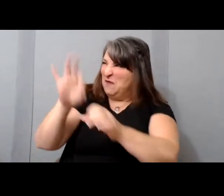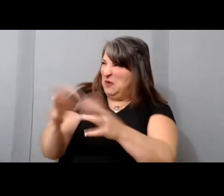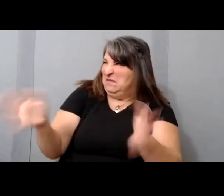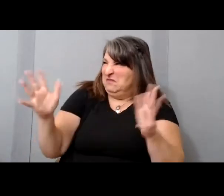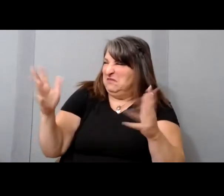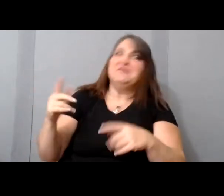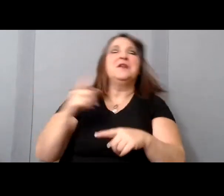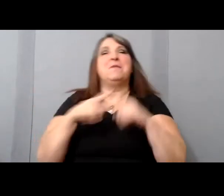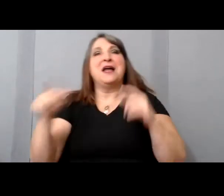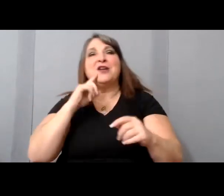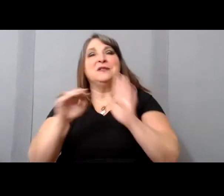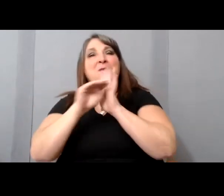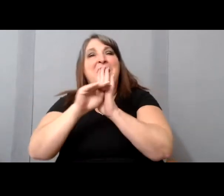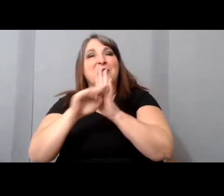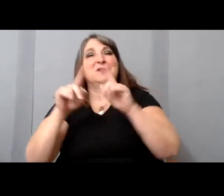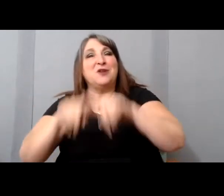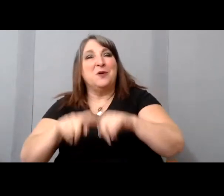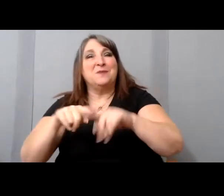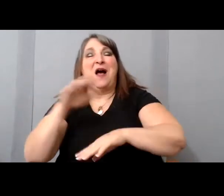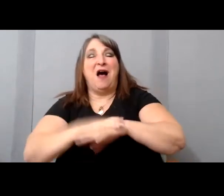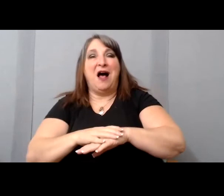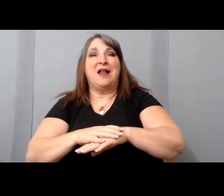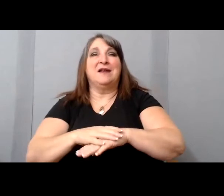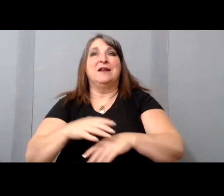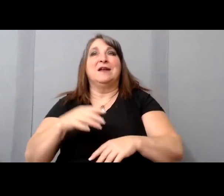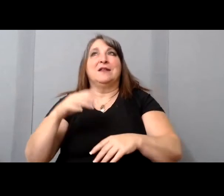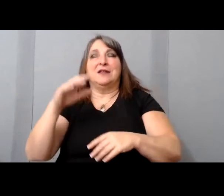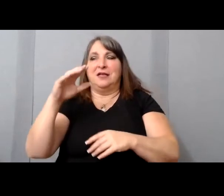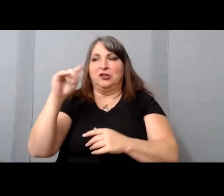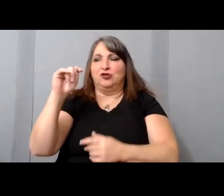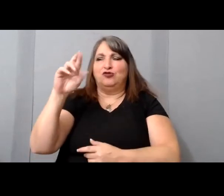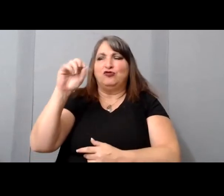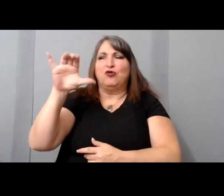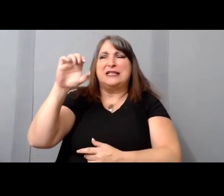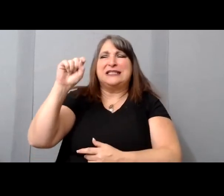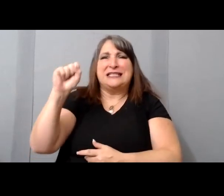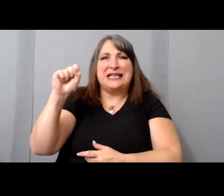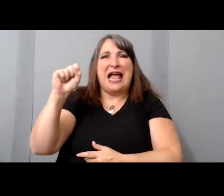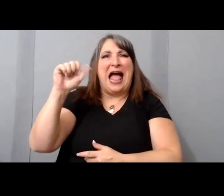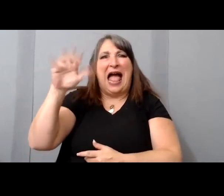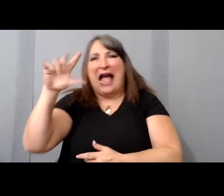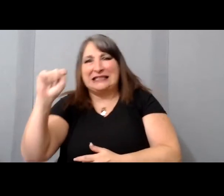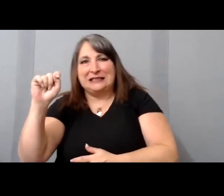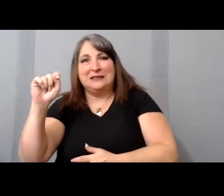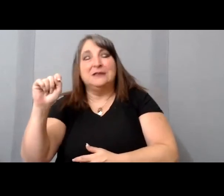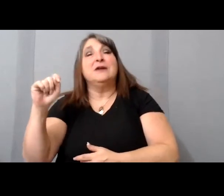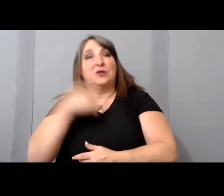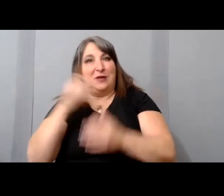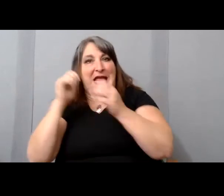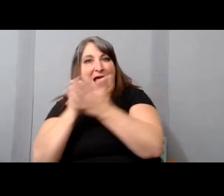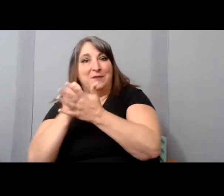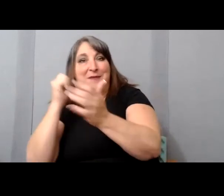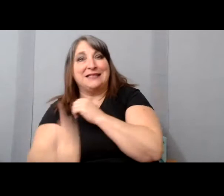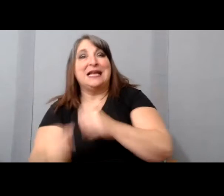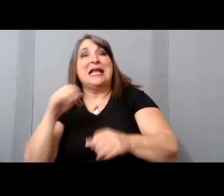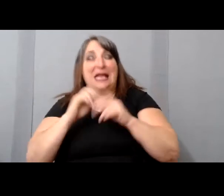Voters' Choice Act, which this Democratic Party helped pass legislatively several years ago, expanding vote by mail, in-person early voting,